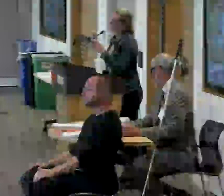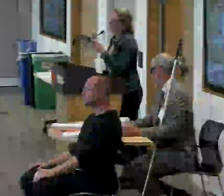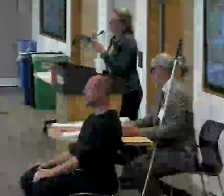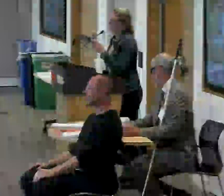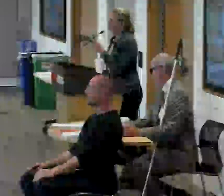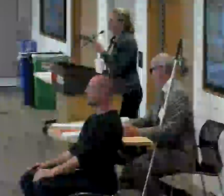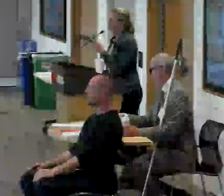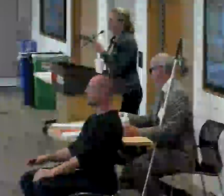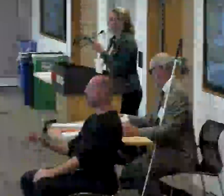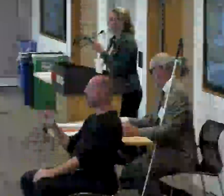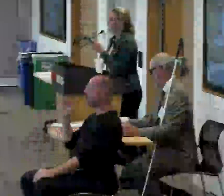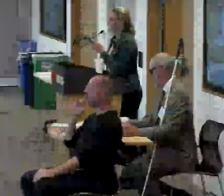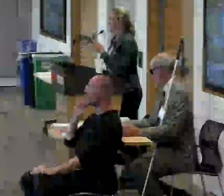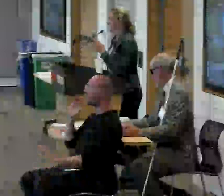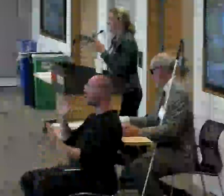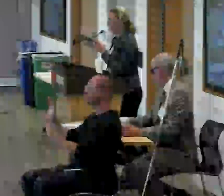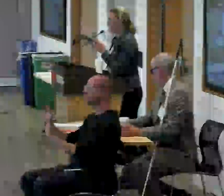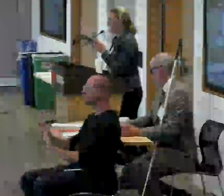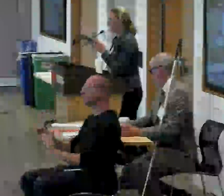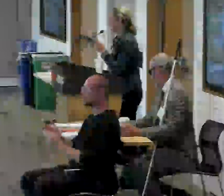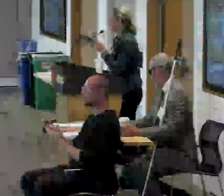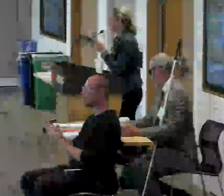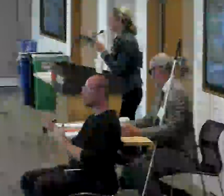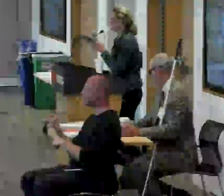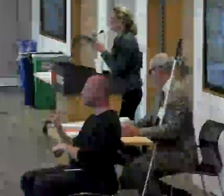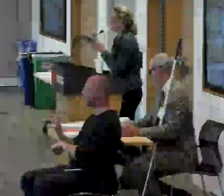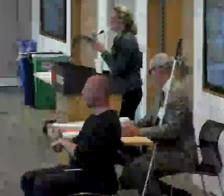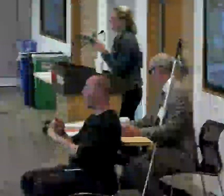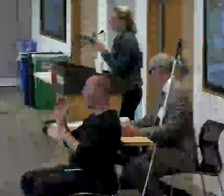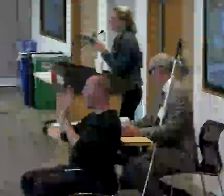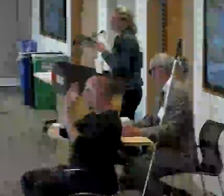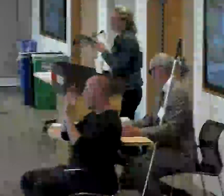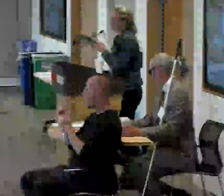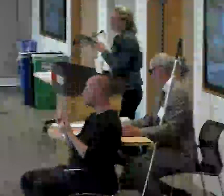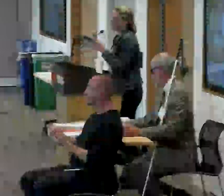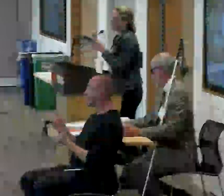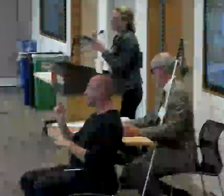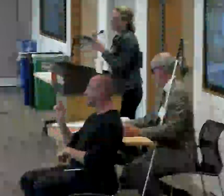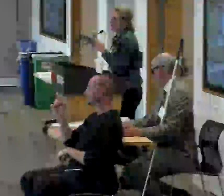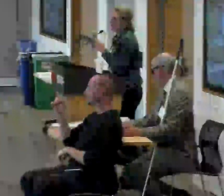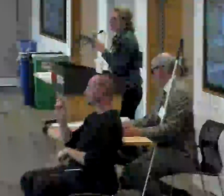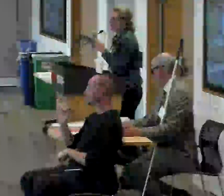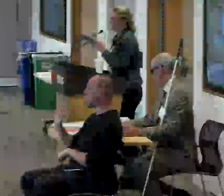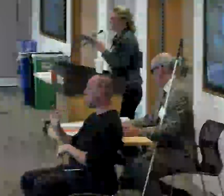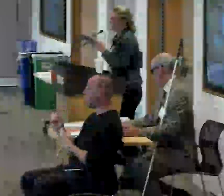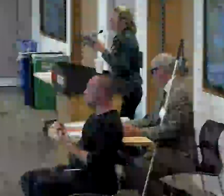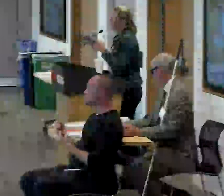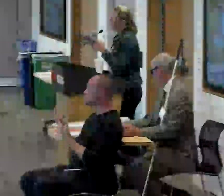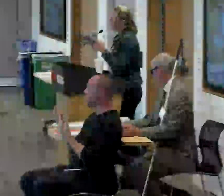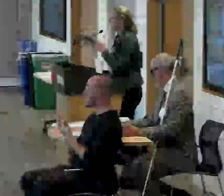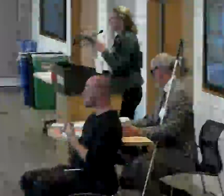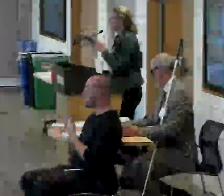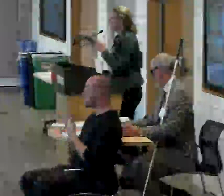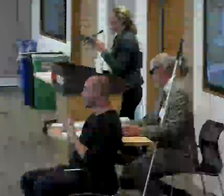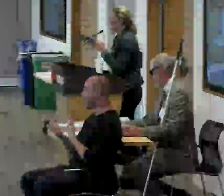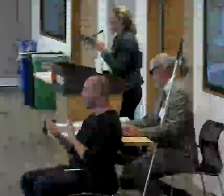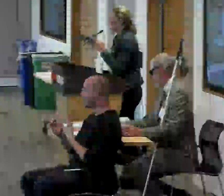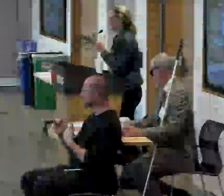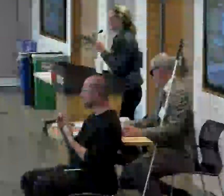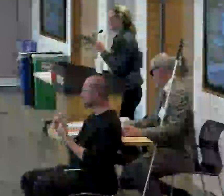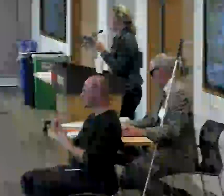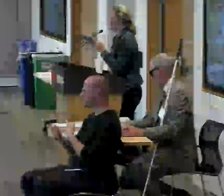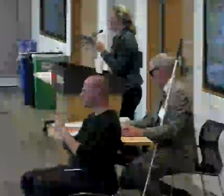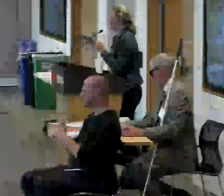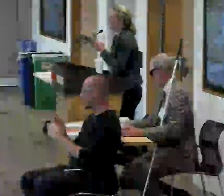some really great information today, and I hope that this is the first of many workshops just like this. We know in the